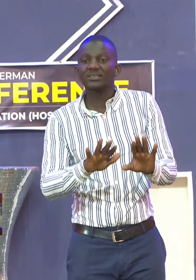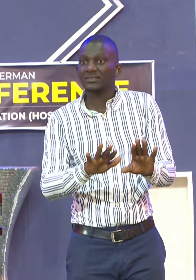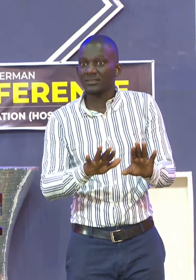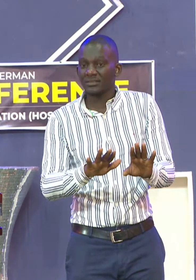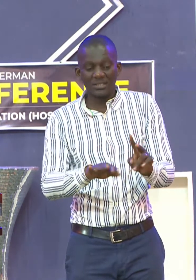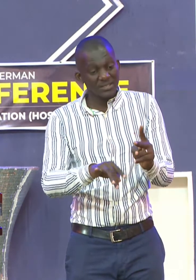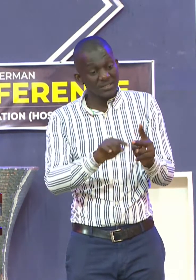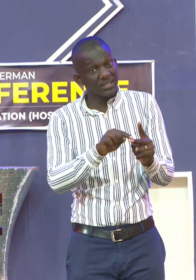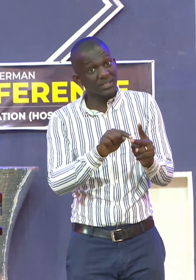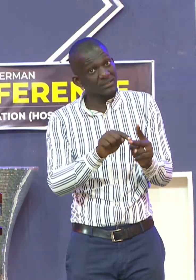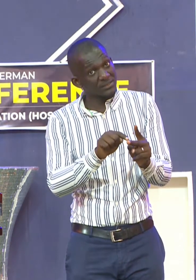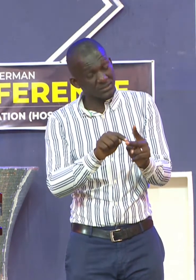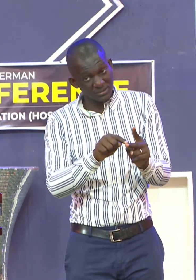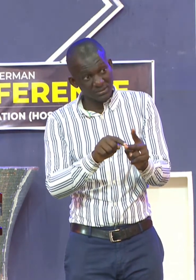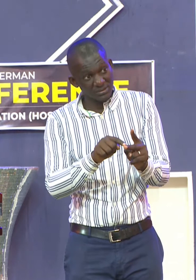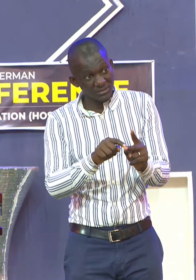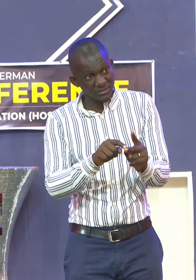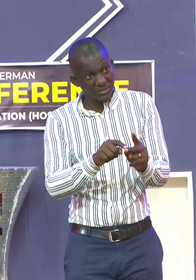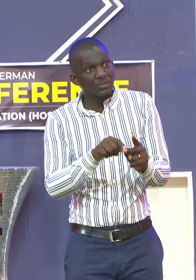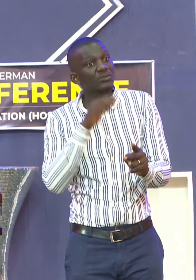blessing. Secondly,